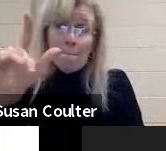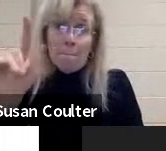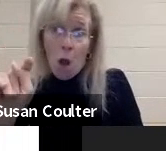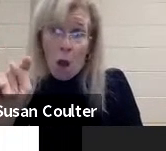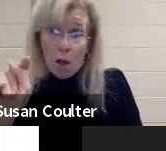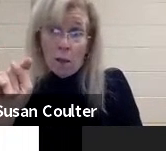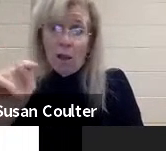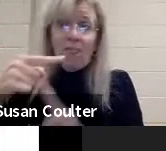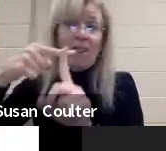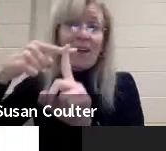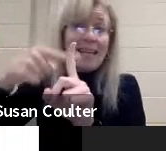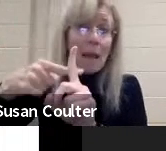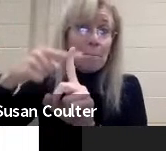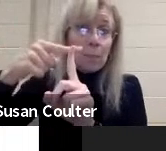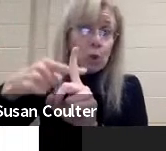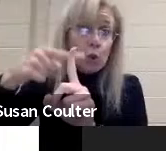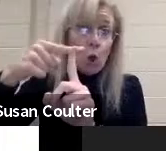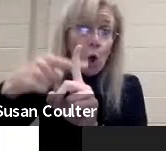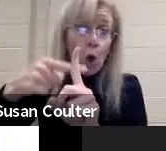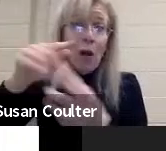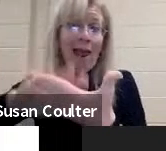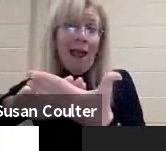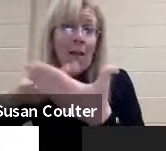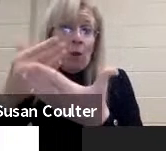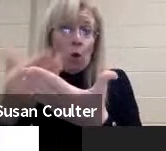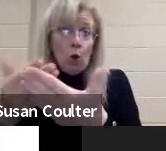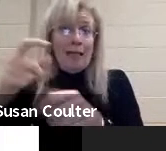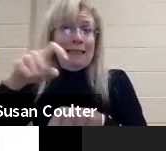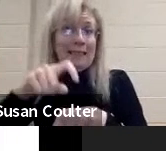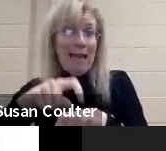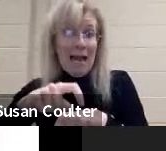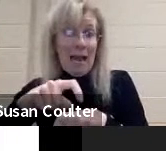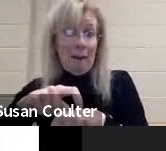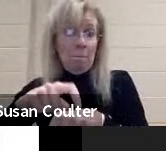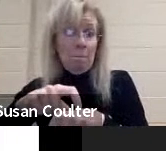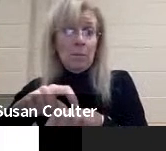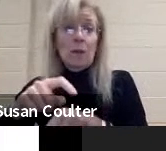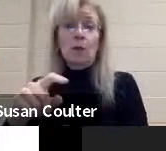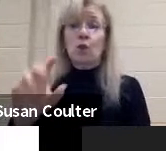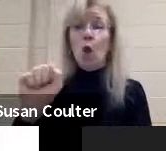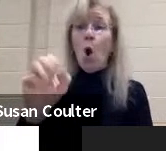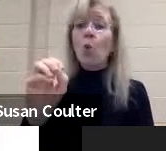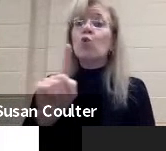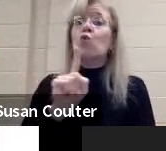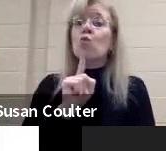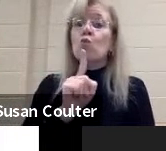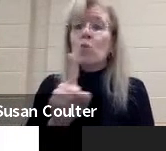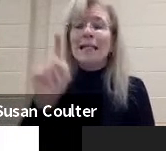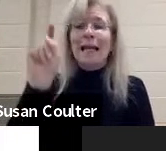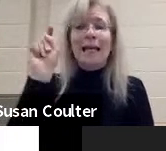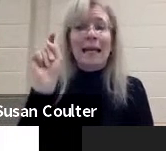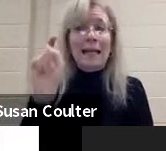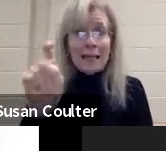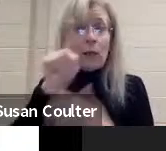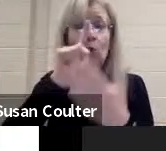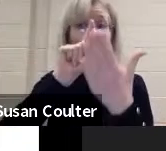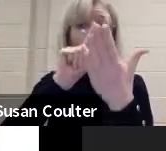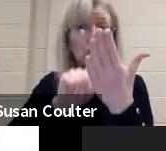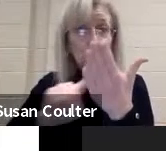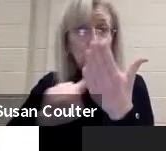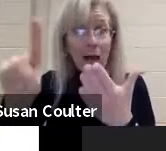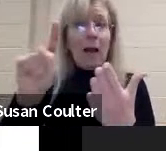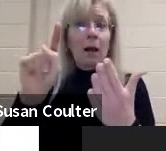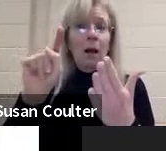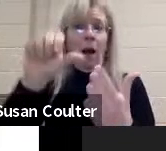crock pot, the temperature and the cooking time. So you really need